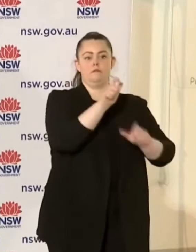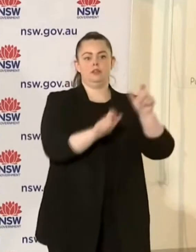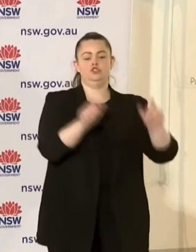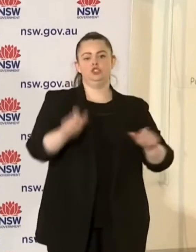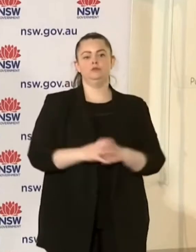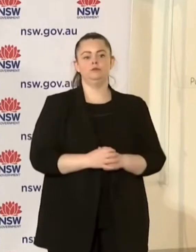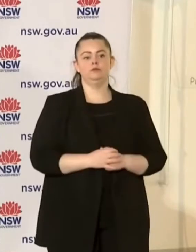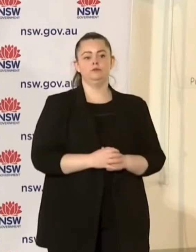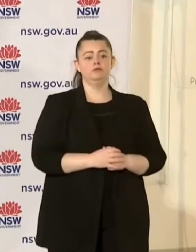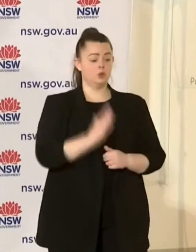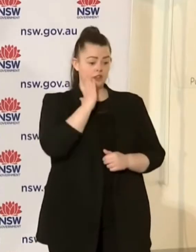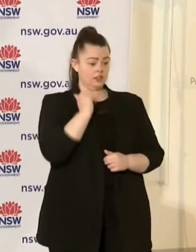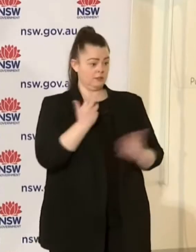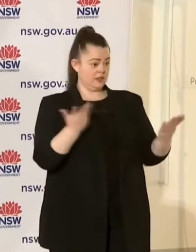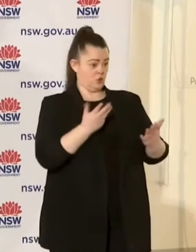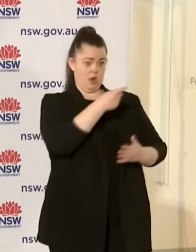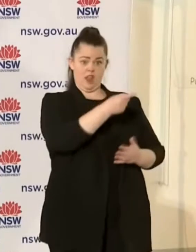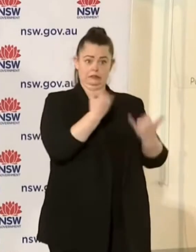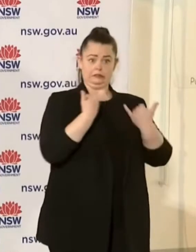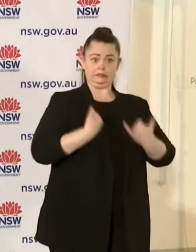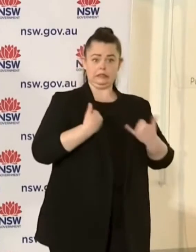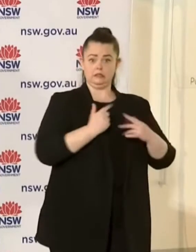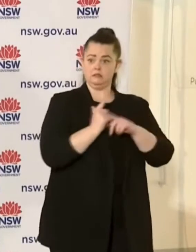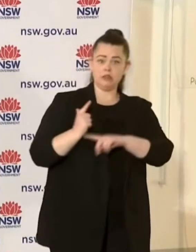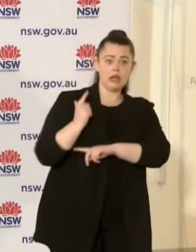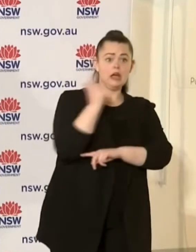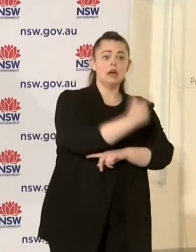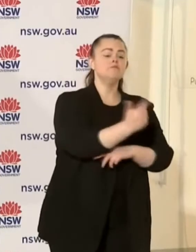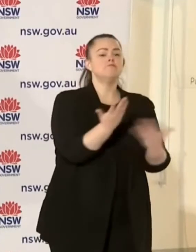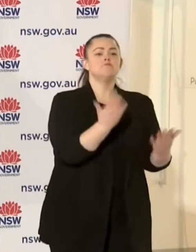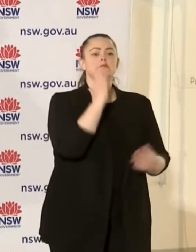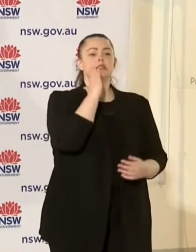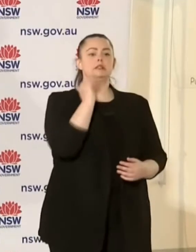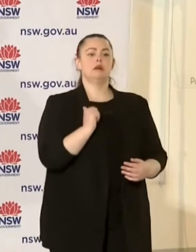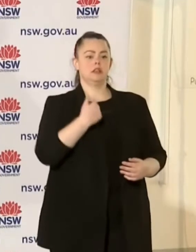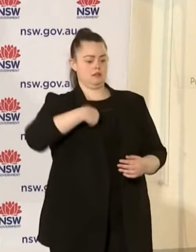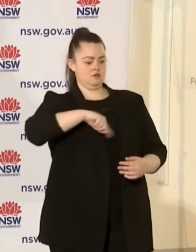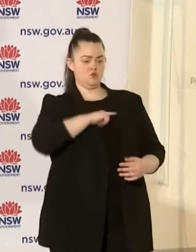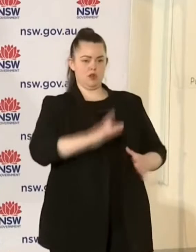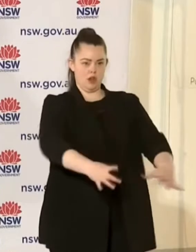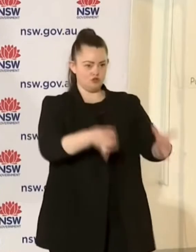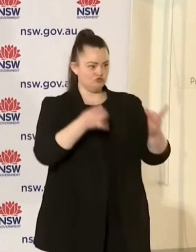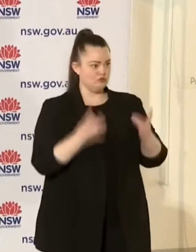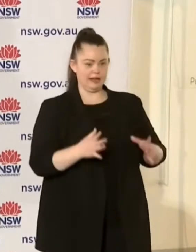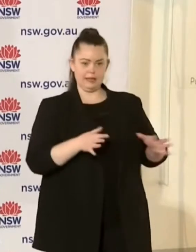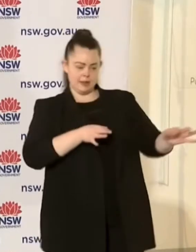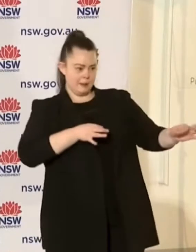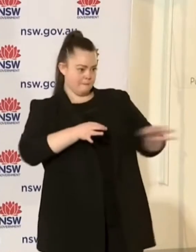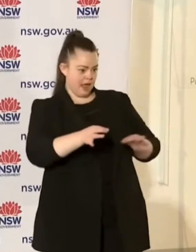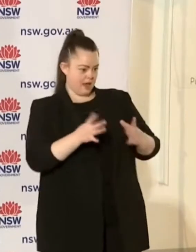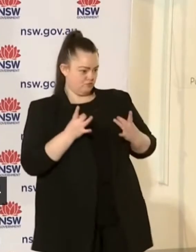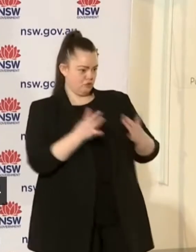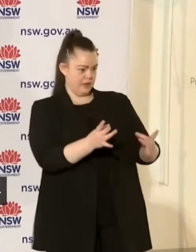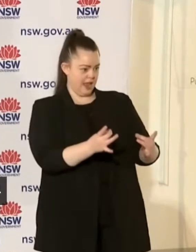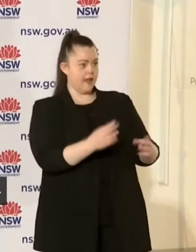someone becomes critically ill across our state, the system is and will be ready to retrieve those patients to the intensive